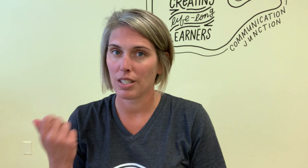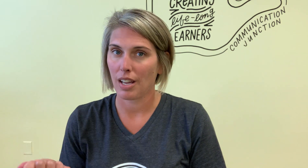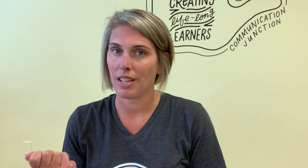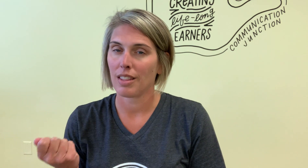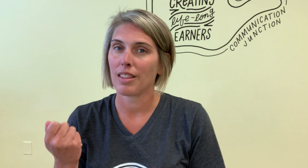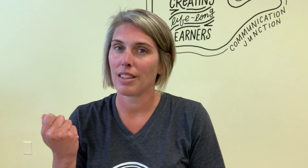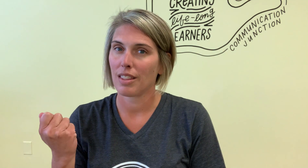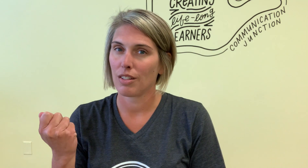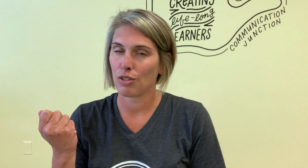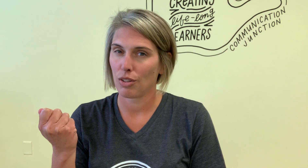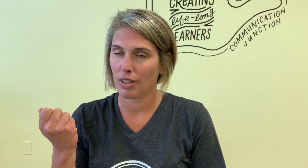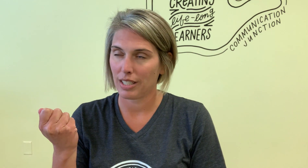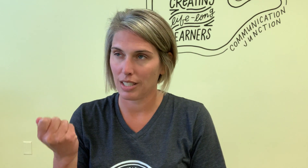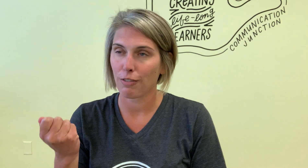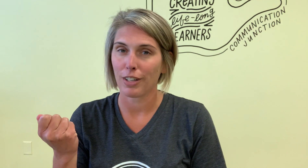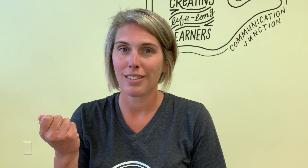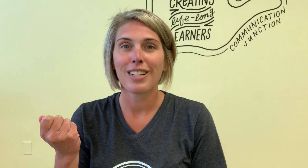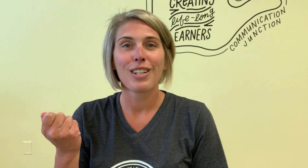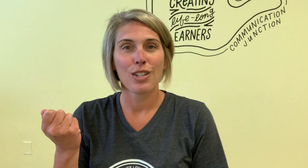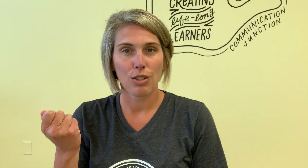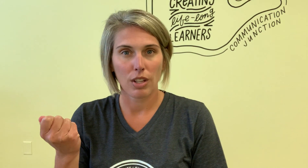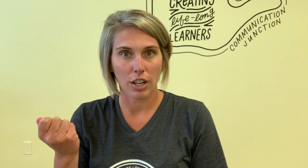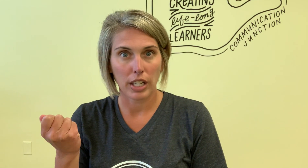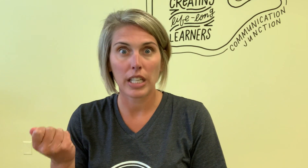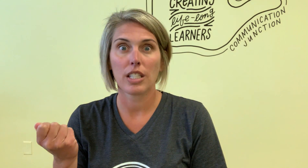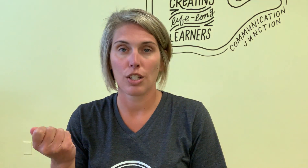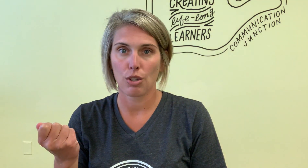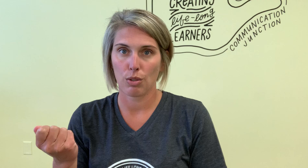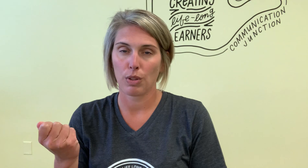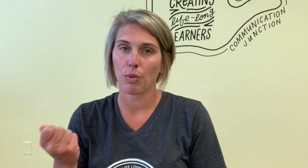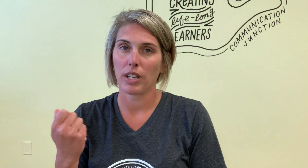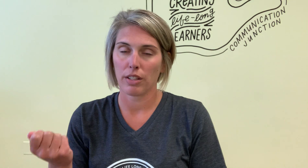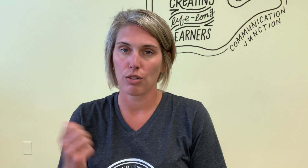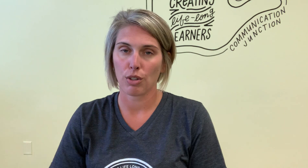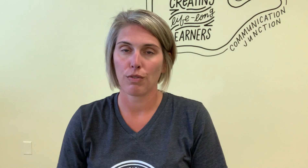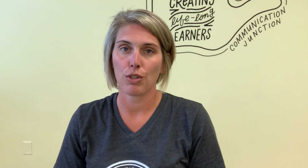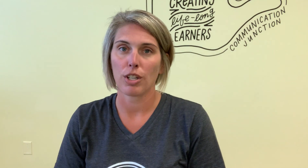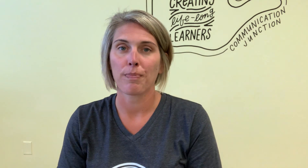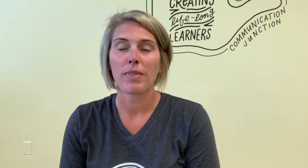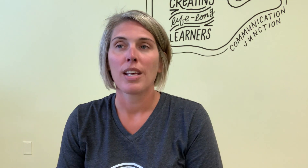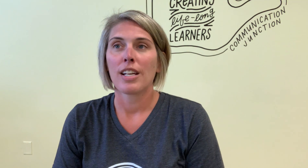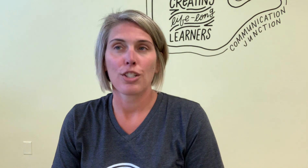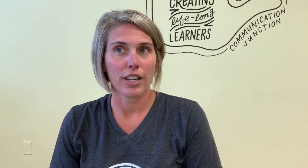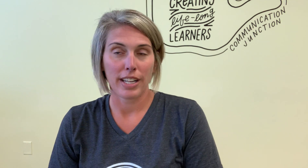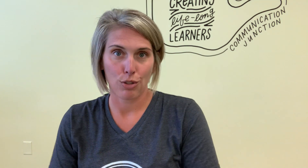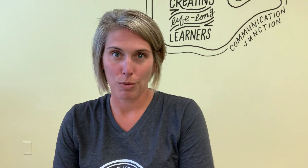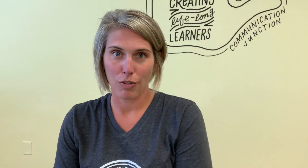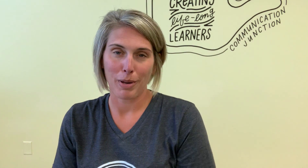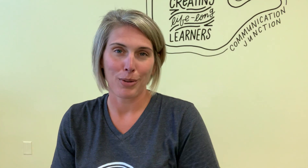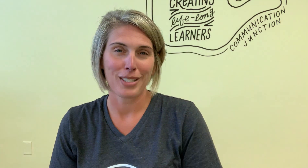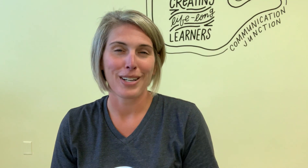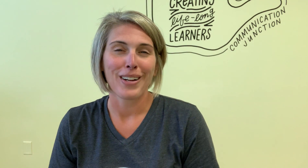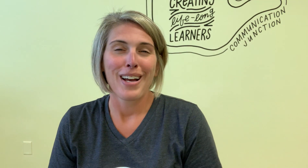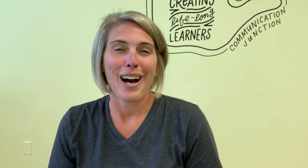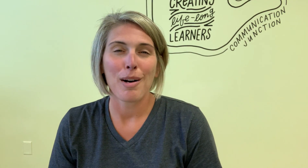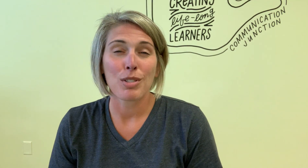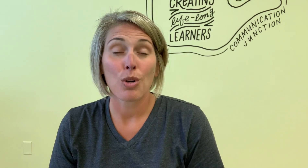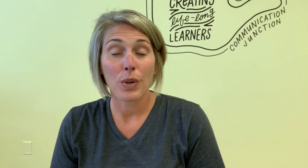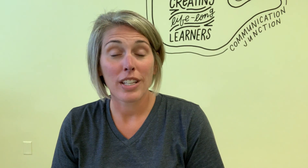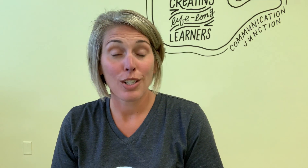sign so that's different so that our kids can show us what they're wanting and there's no confusion. Sorry, I tripped over my words there. So we use